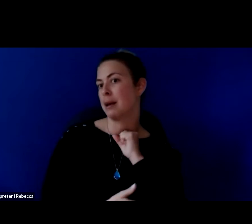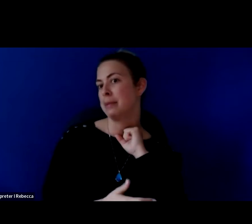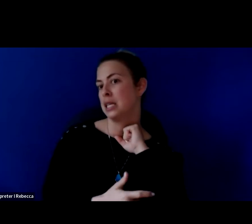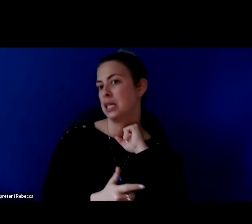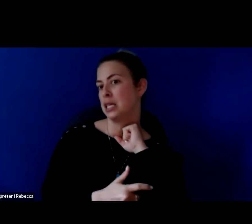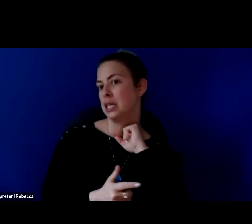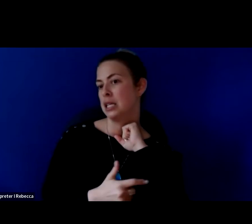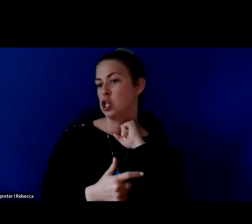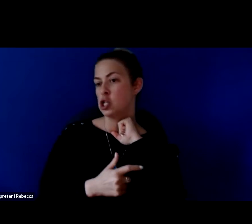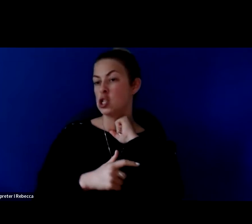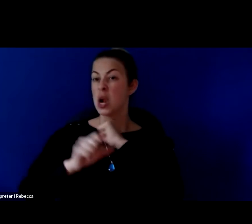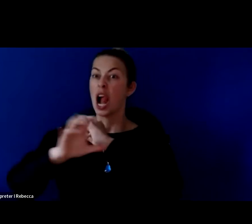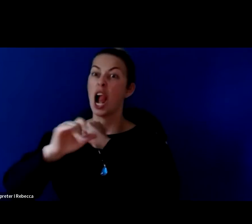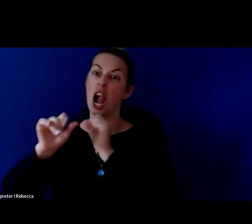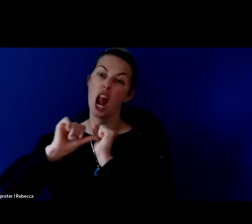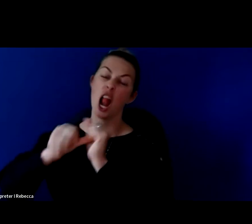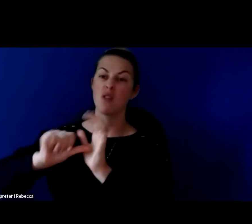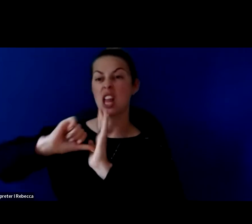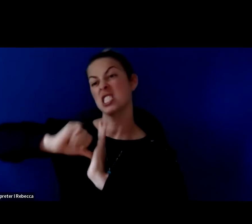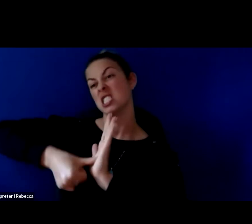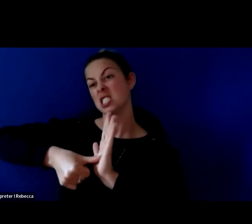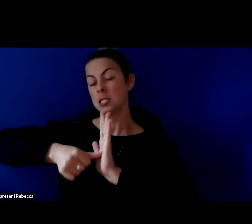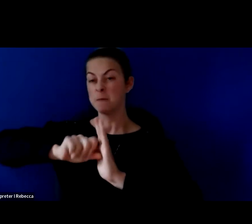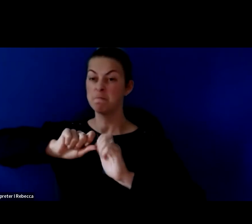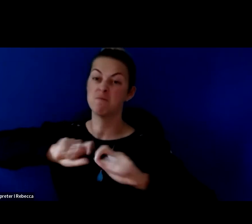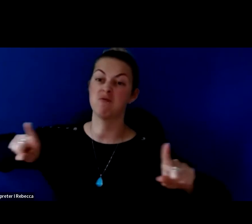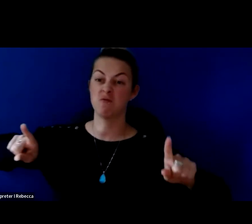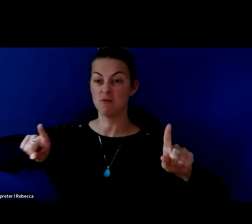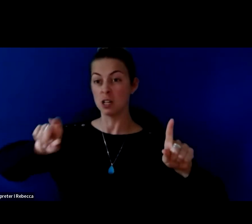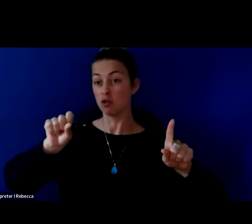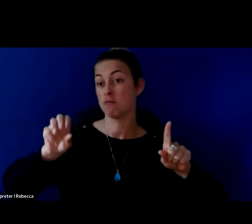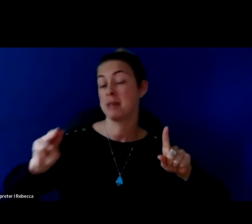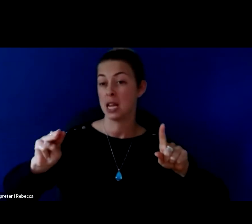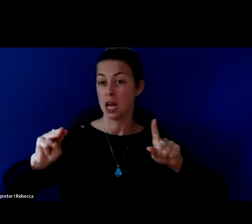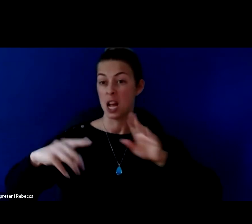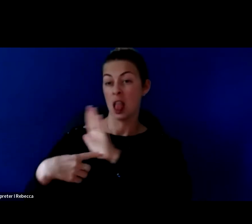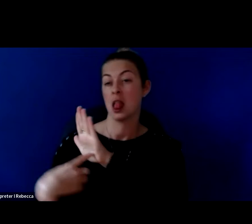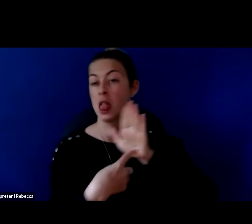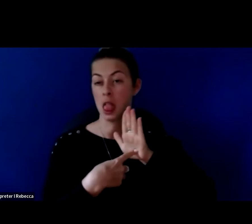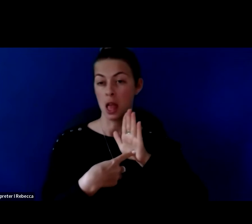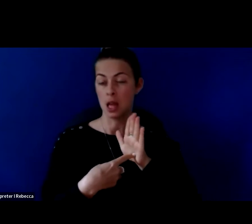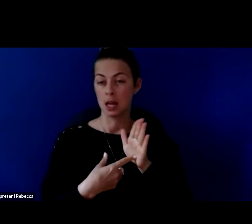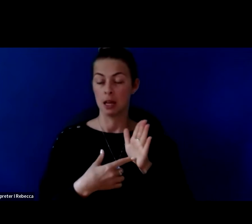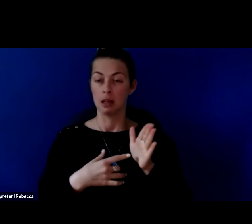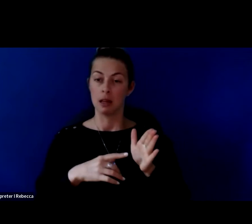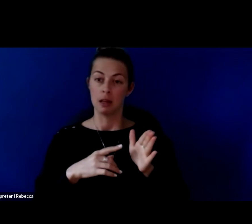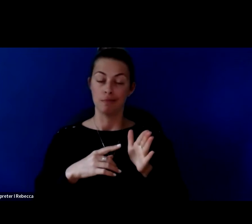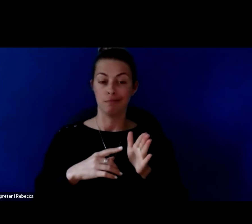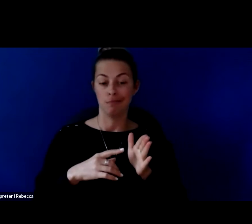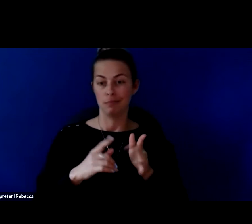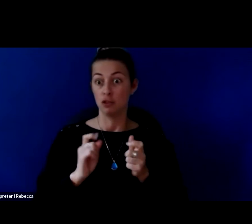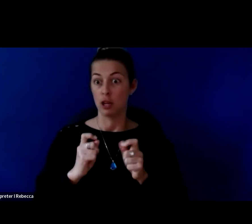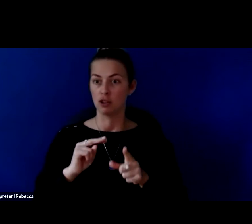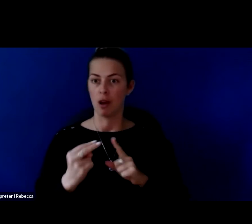a decision or a particular page of a book that might be found offensive, that adds extra heat for those that might be either working